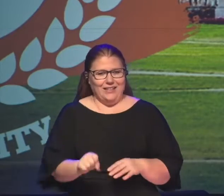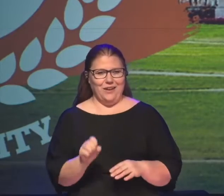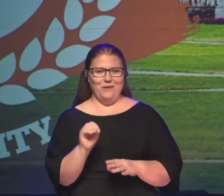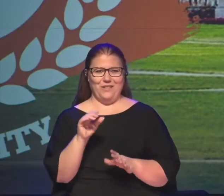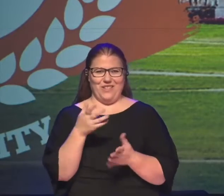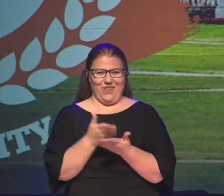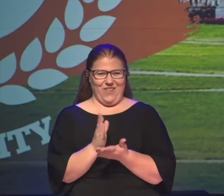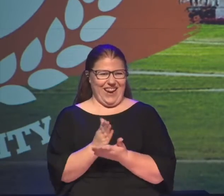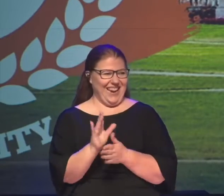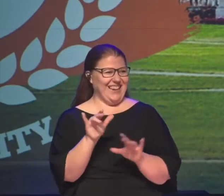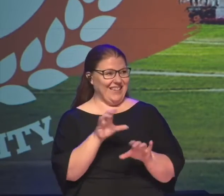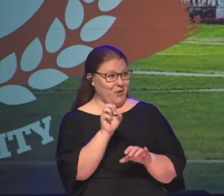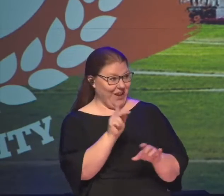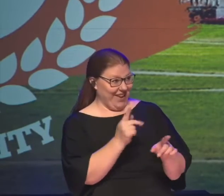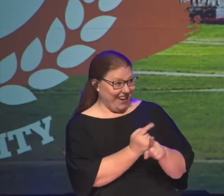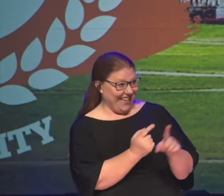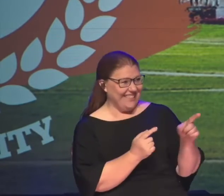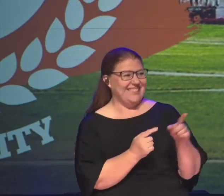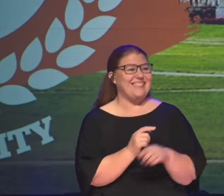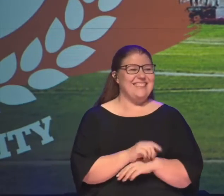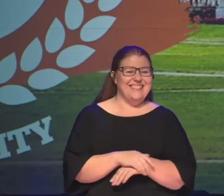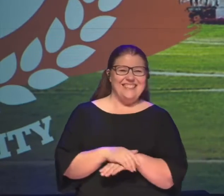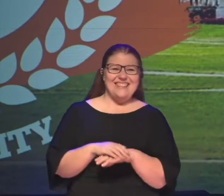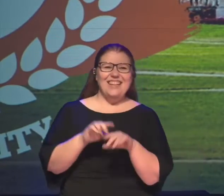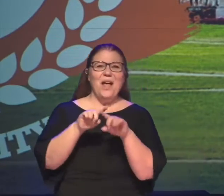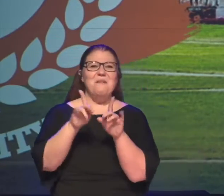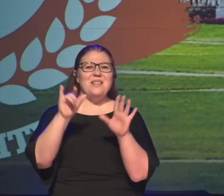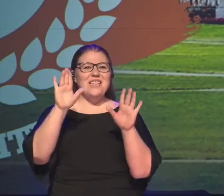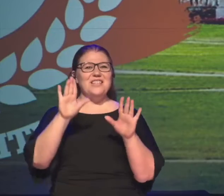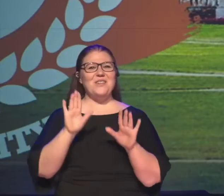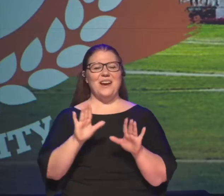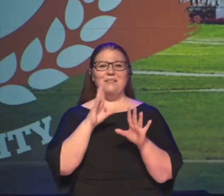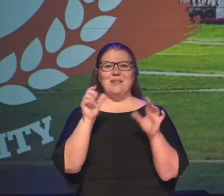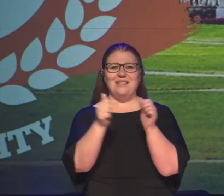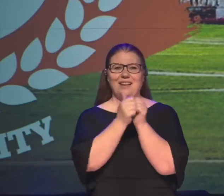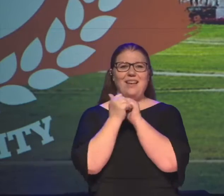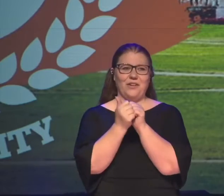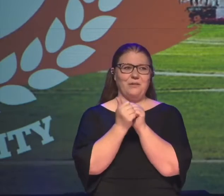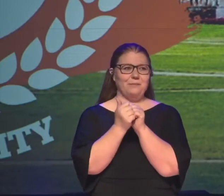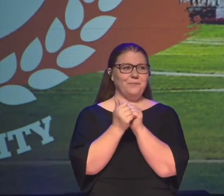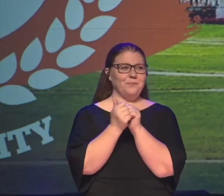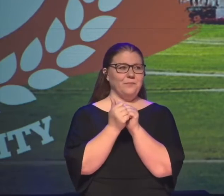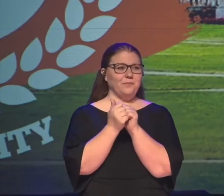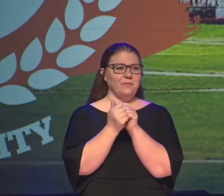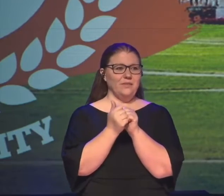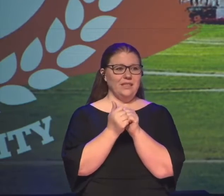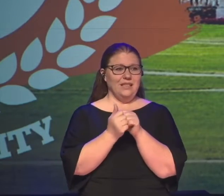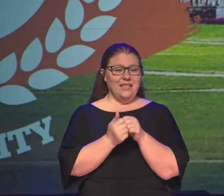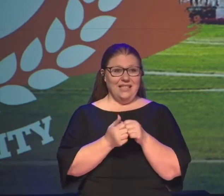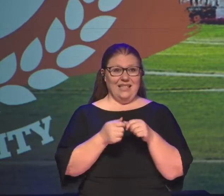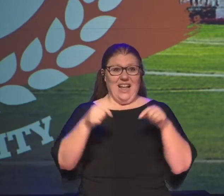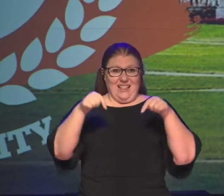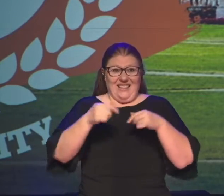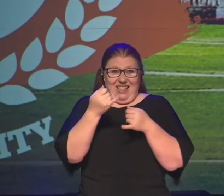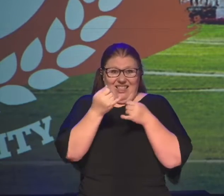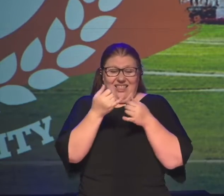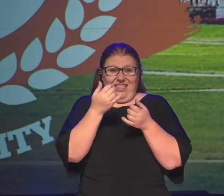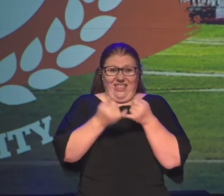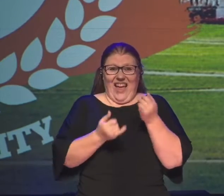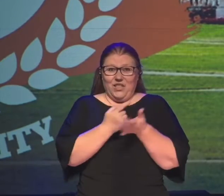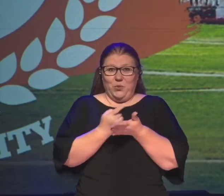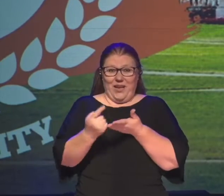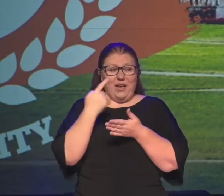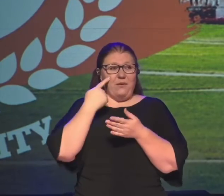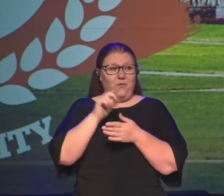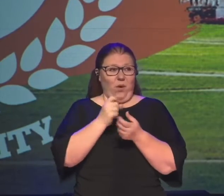all right. I did okay though, right? Jim, I did all right. But it's great to be together. We're in our last week of this series, Love University.